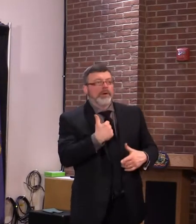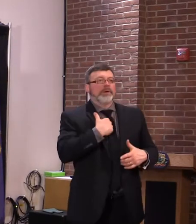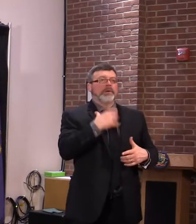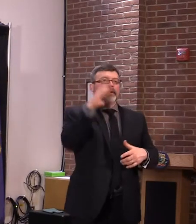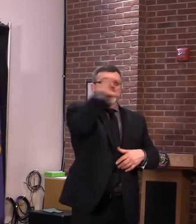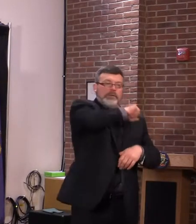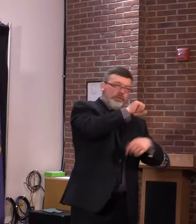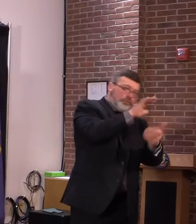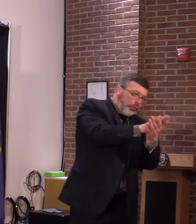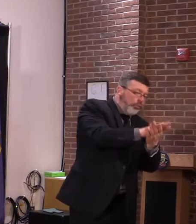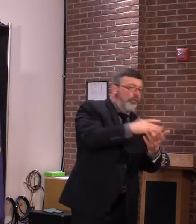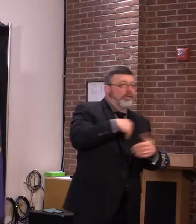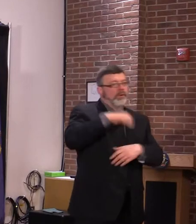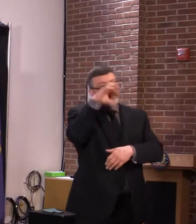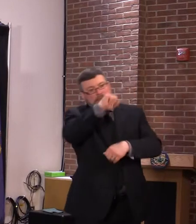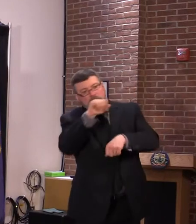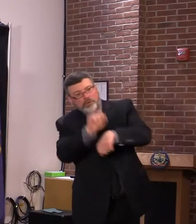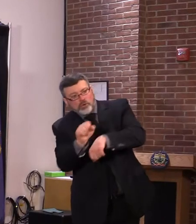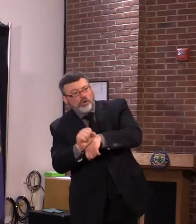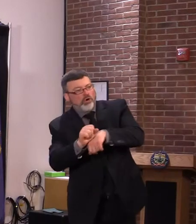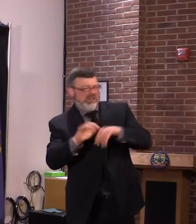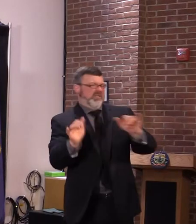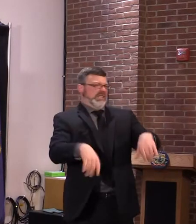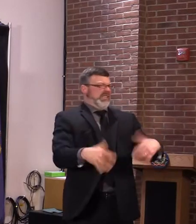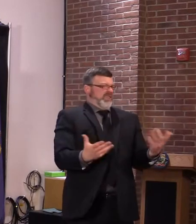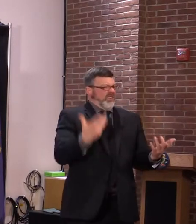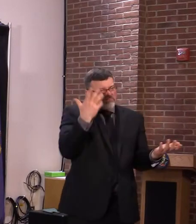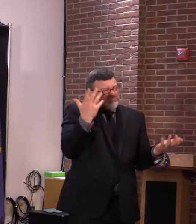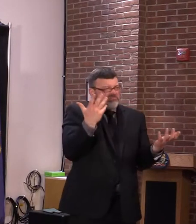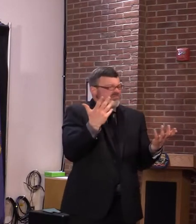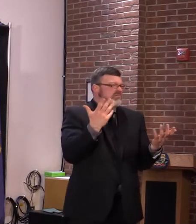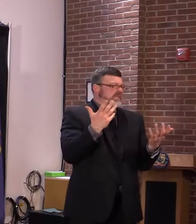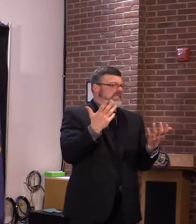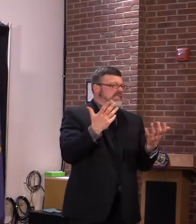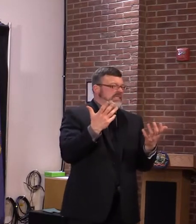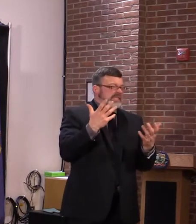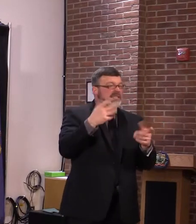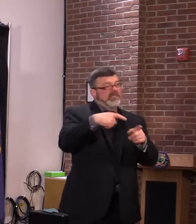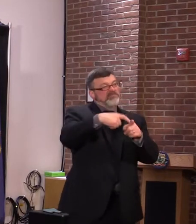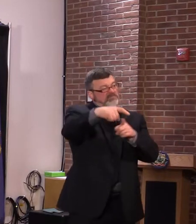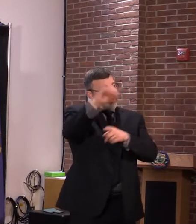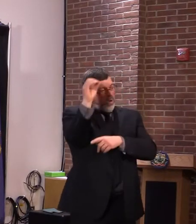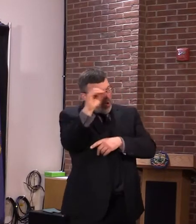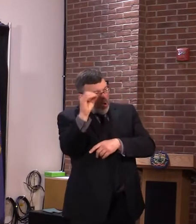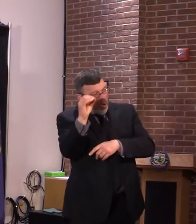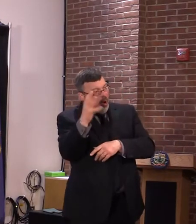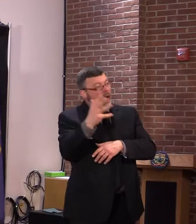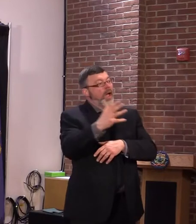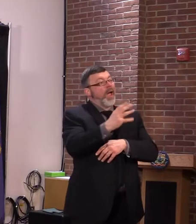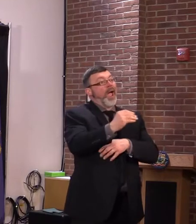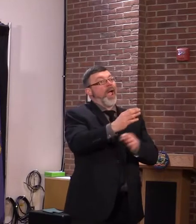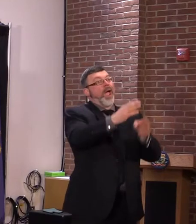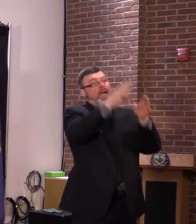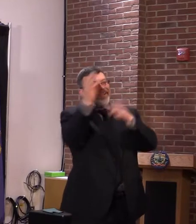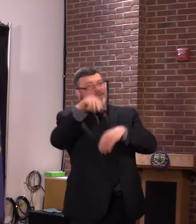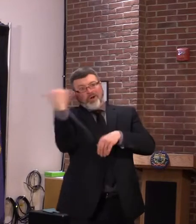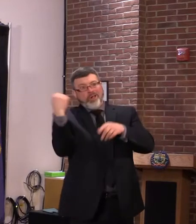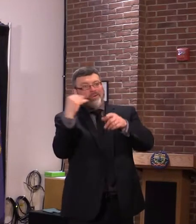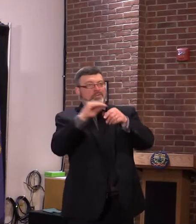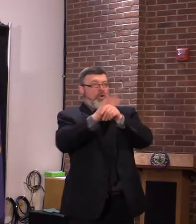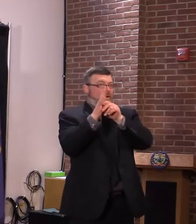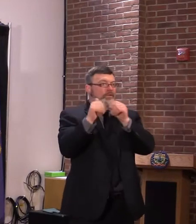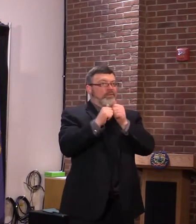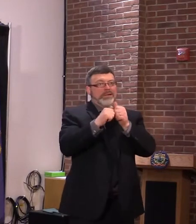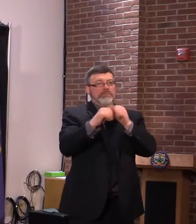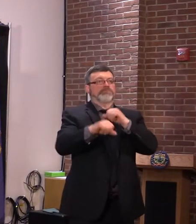about Omicron and long COVID or whether and how soon you could be infected again. And we do expect more